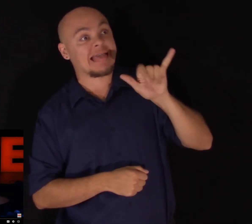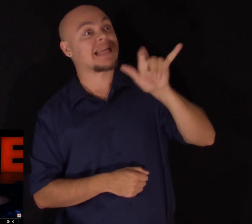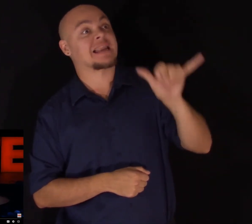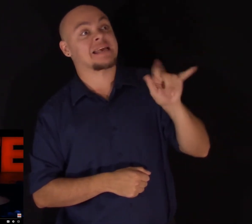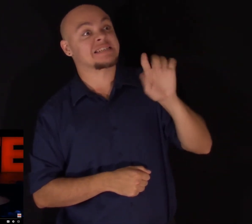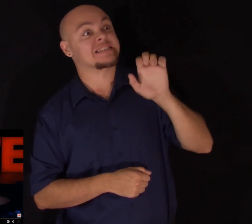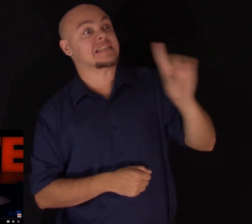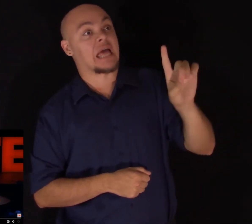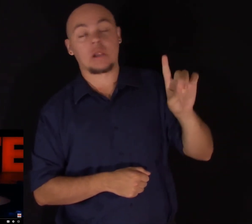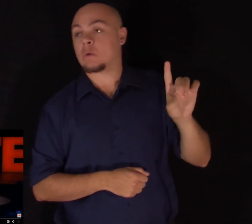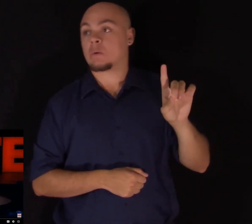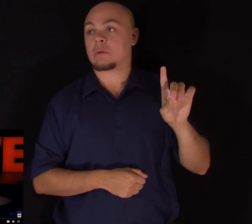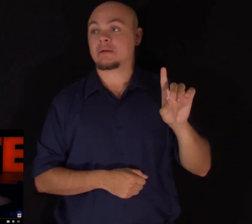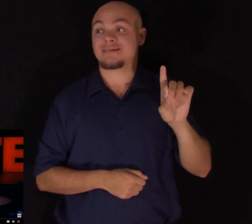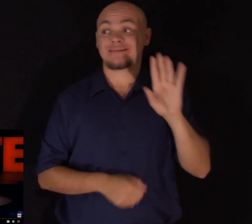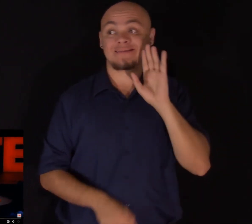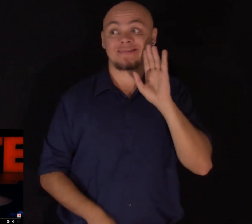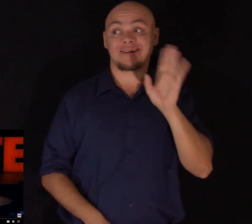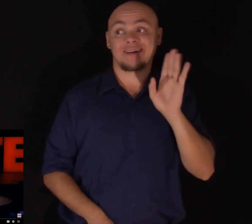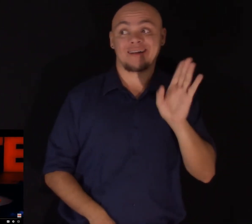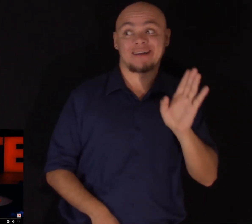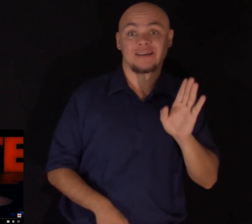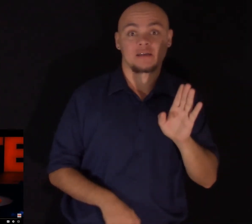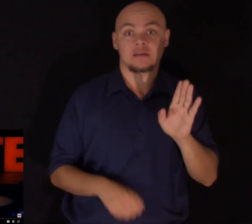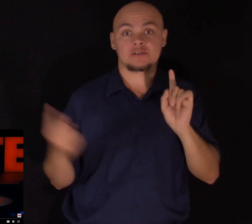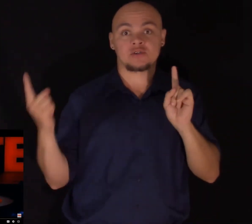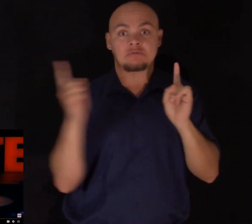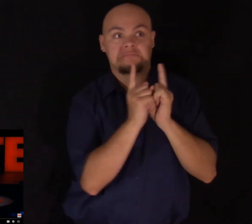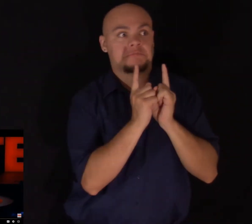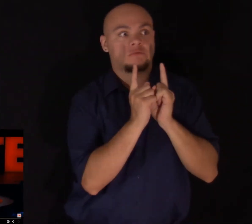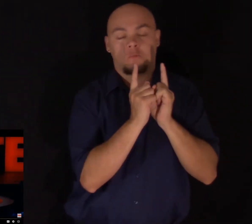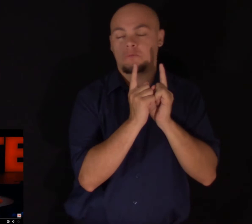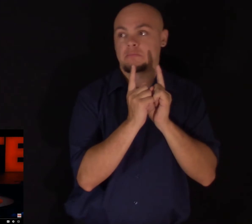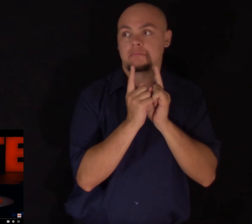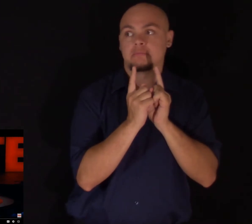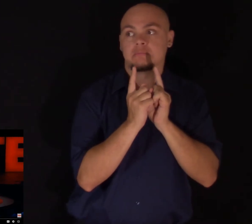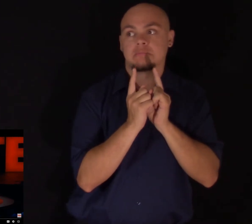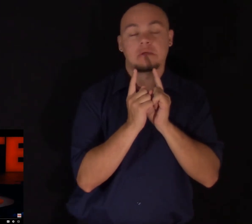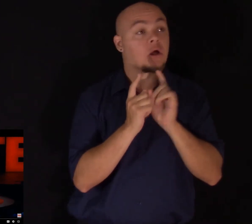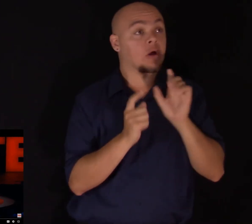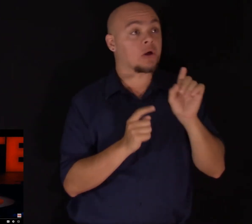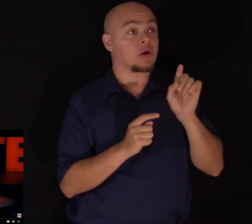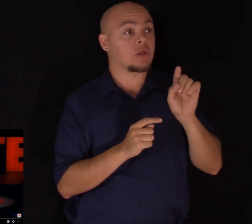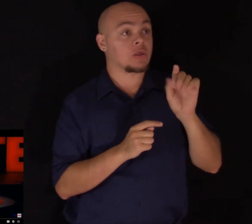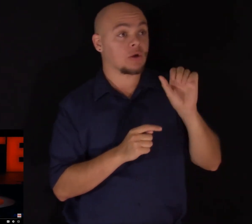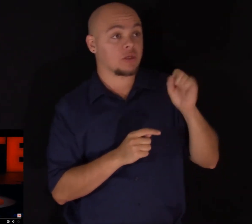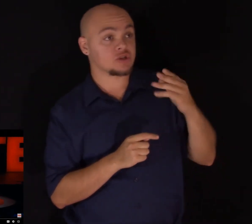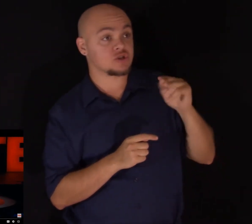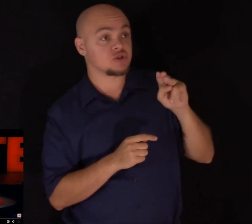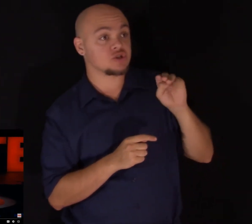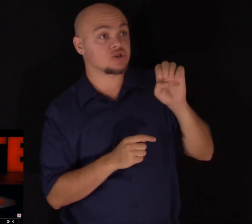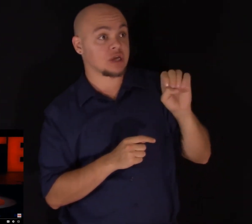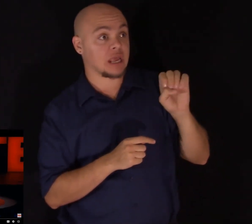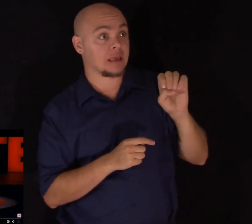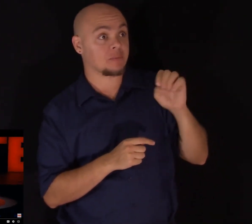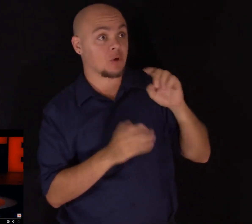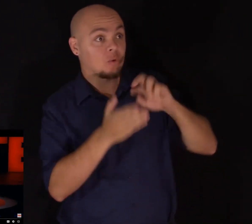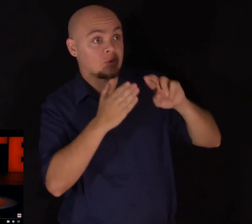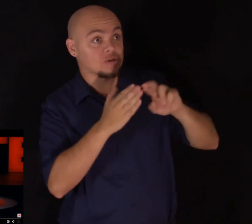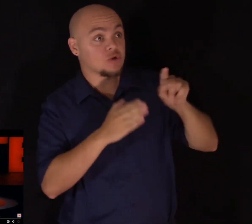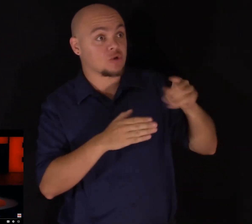go, "Hi." She's right here. And she said, "You're the shame researcher who had the breakdown."